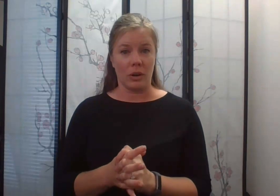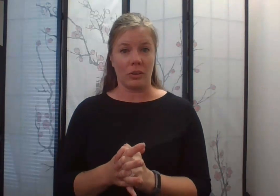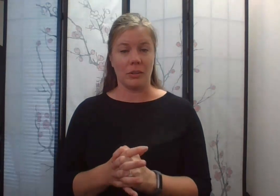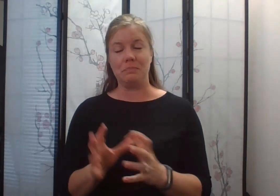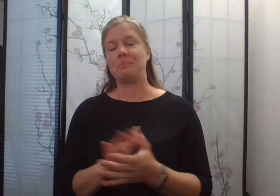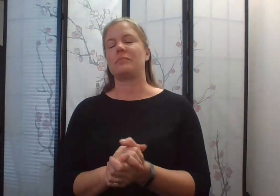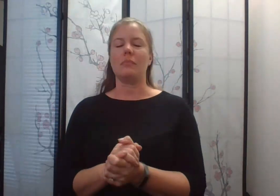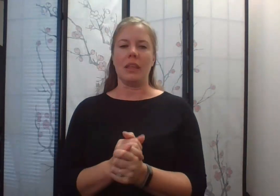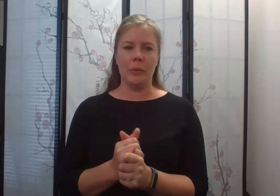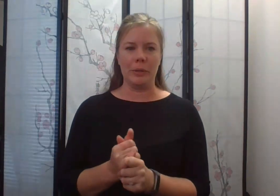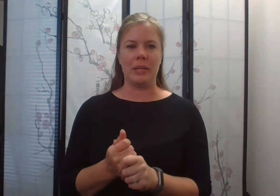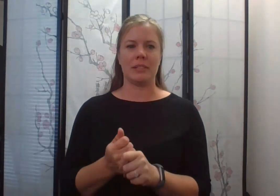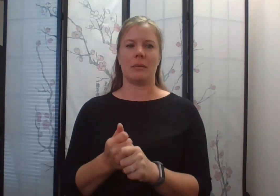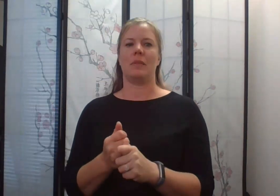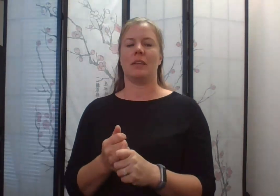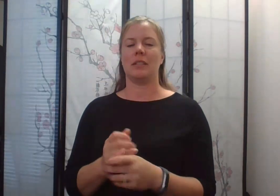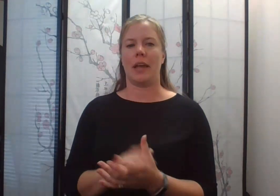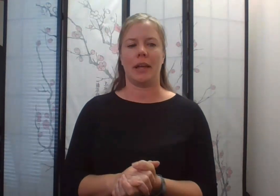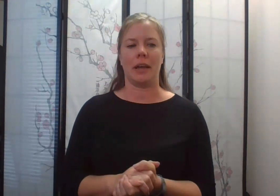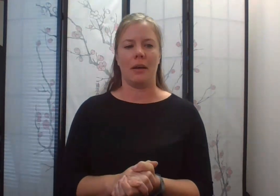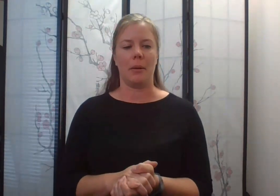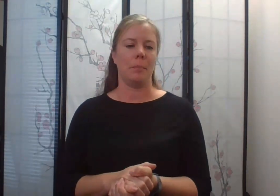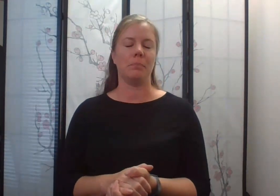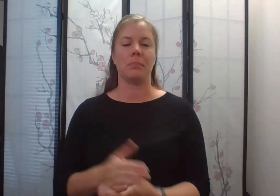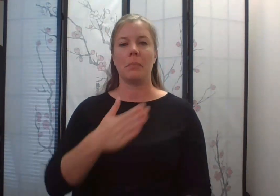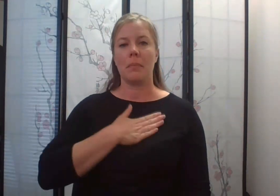a rhetorical, it would be something like,